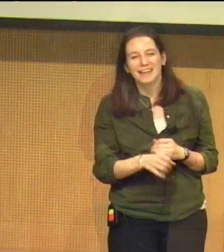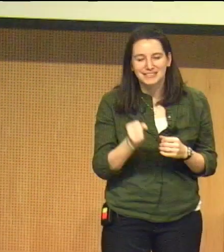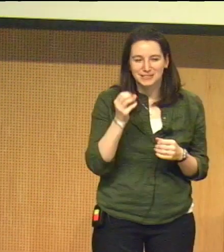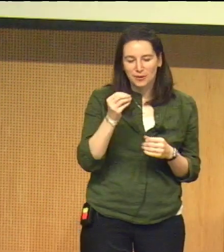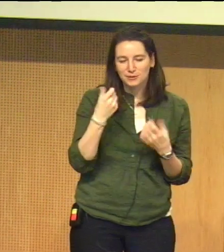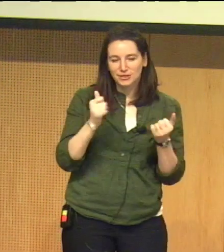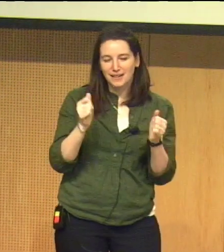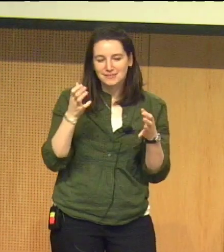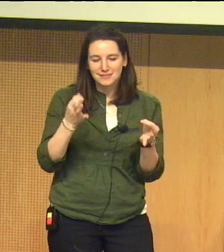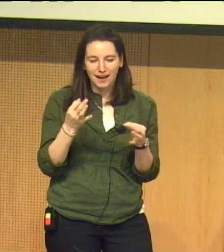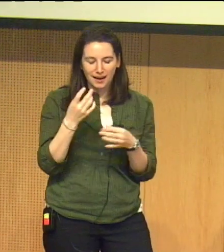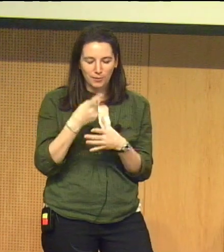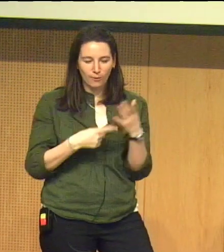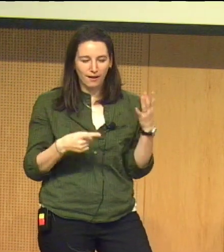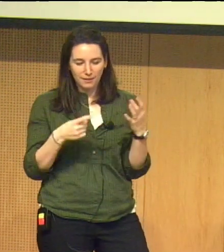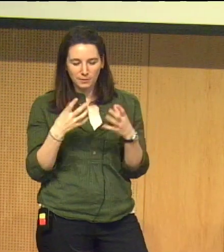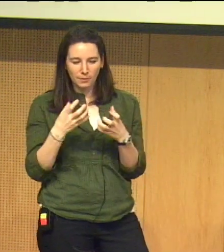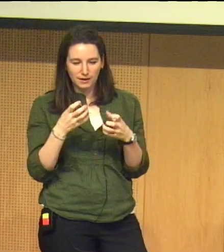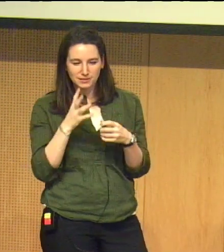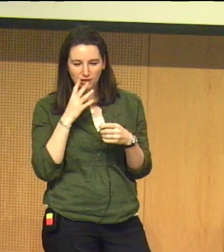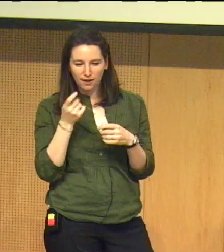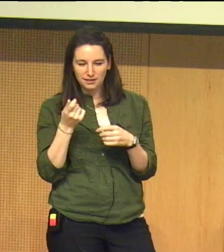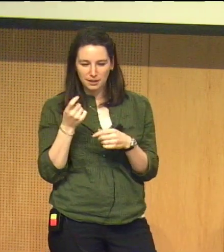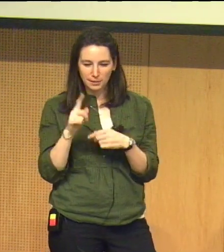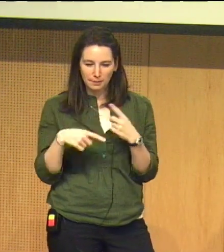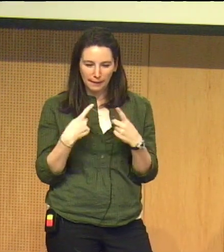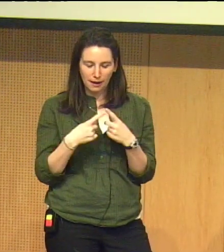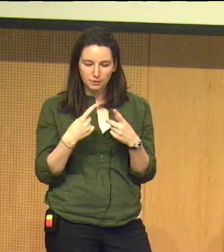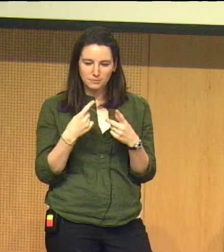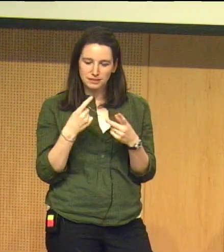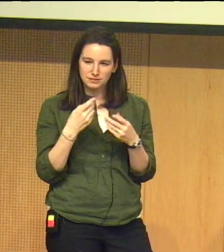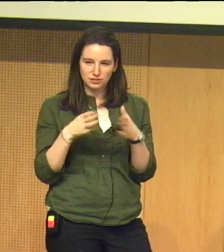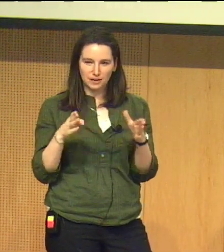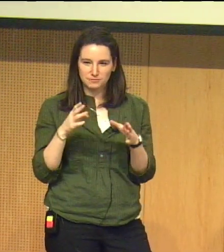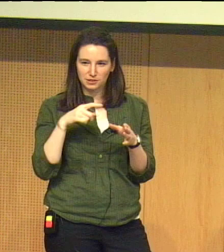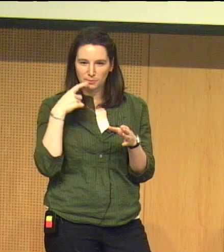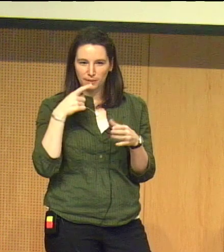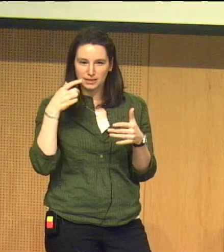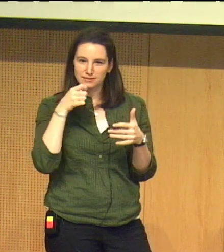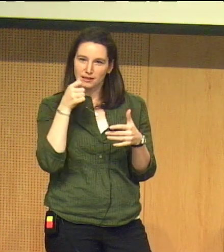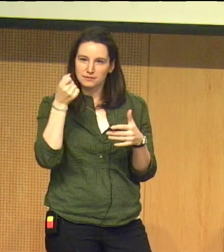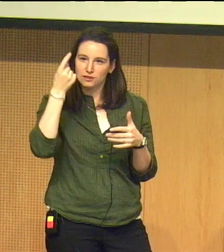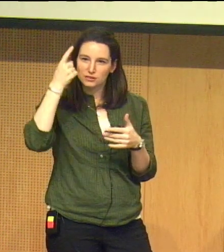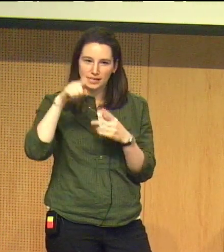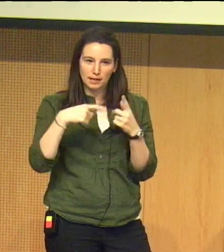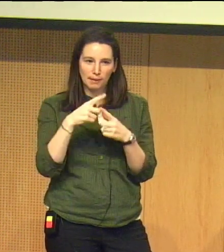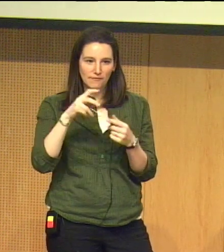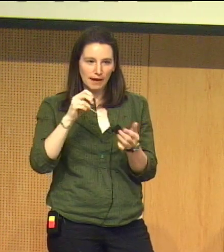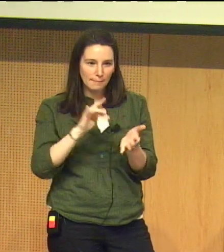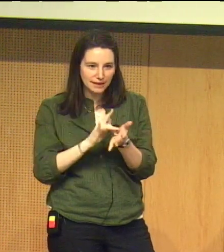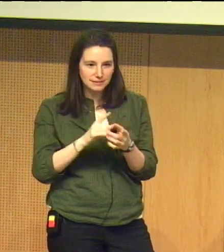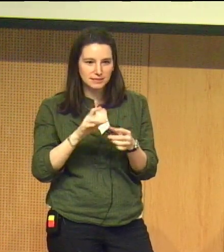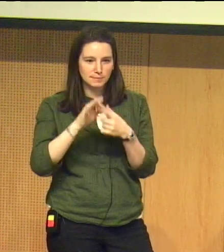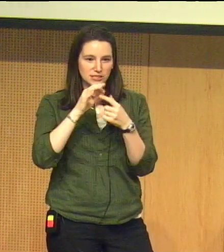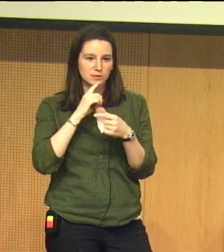So we're trying to decide what we wanted to talk a little bit about. In general, the public doesn't understand about vet medicine, especially with